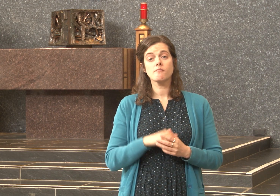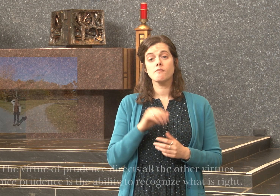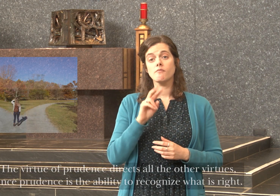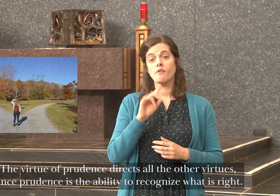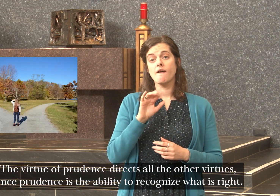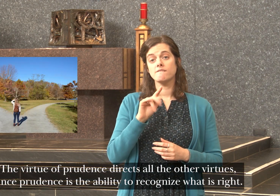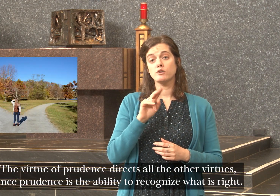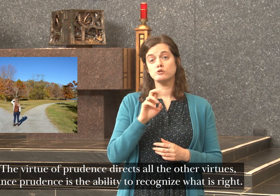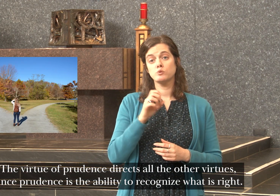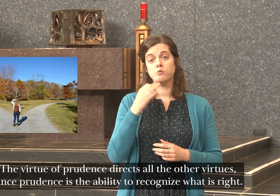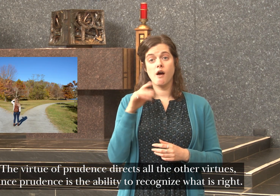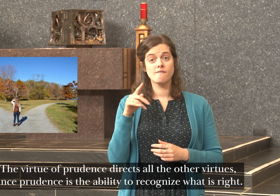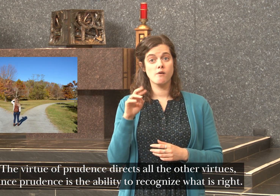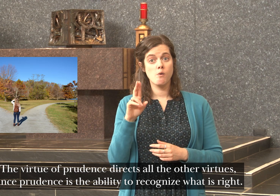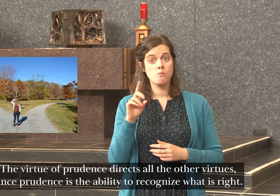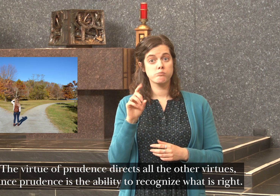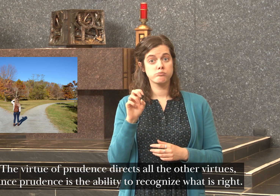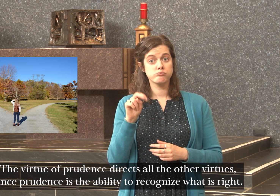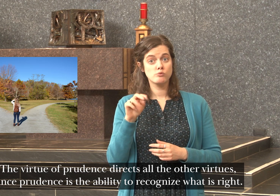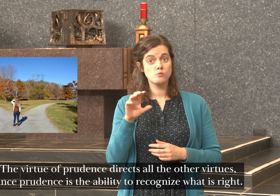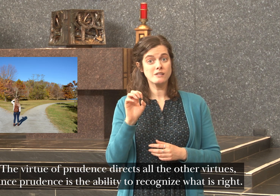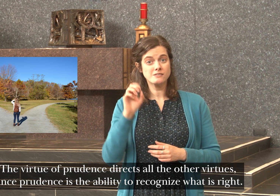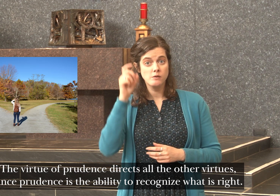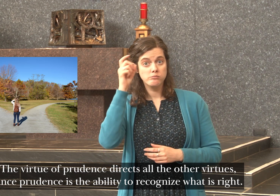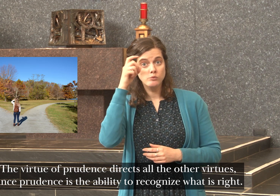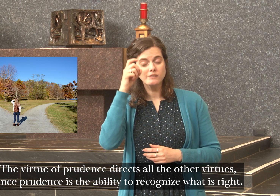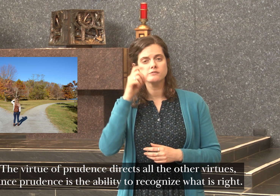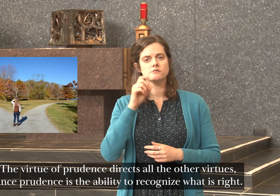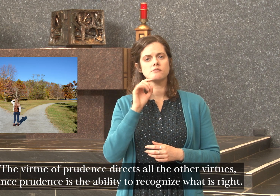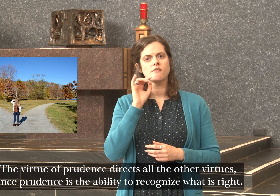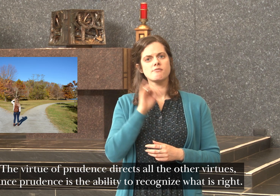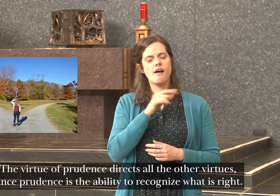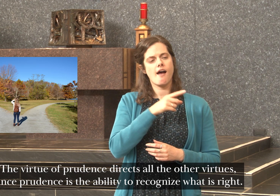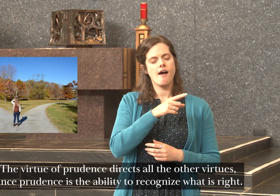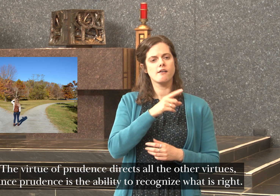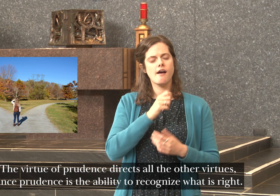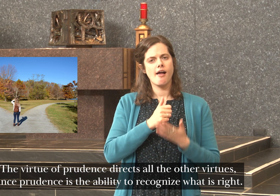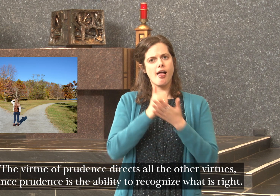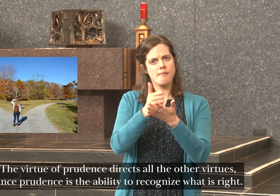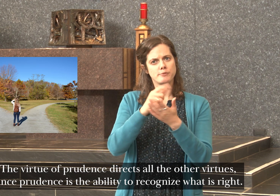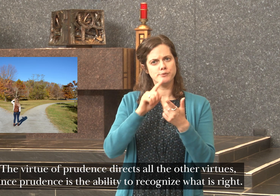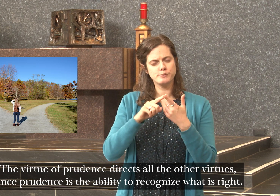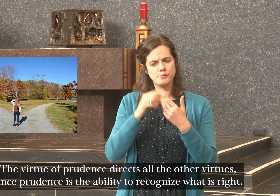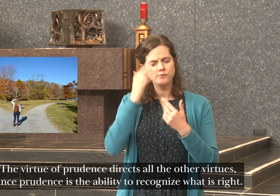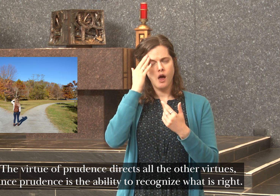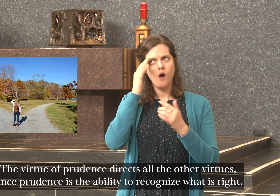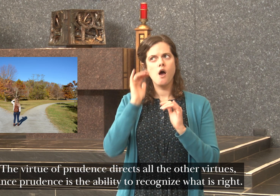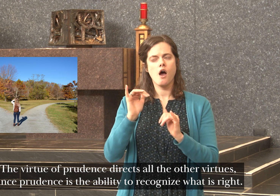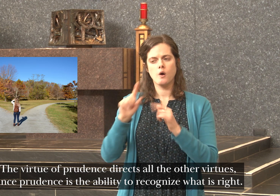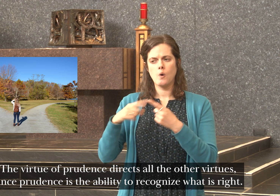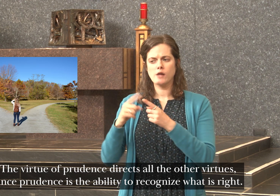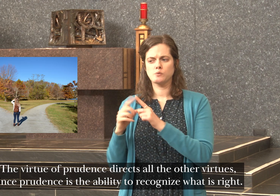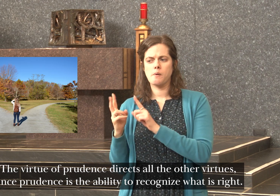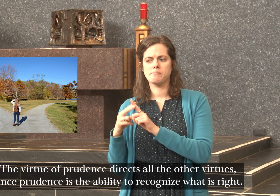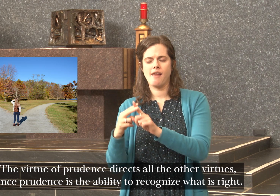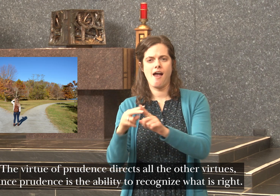The virtue of prudence directs all the other virtues, since prudence is the